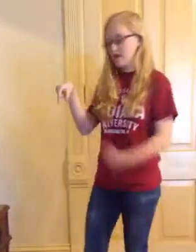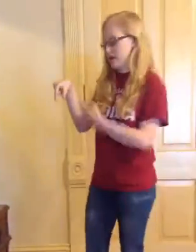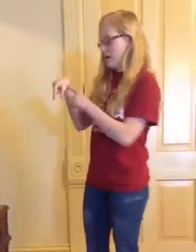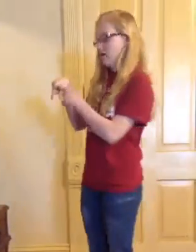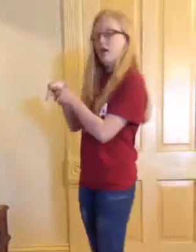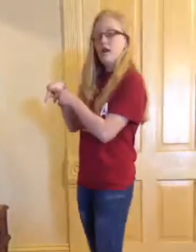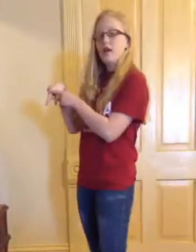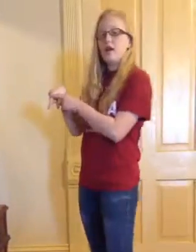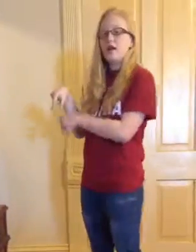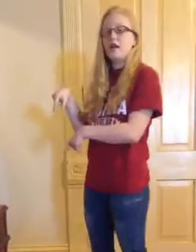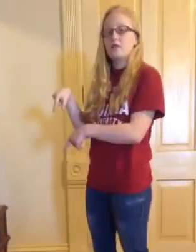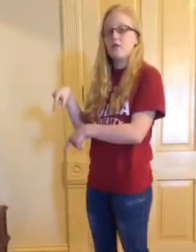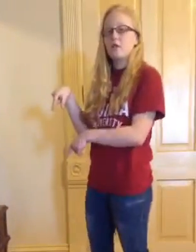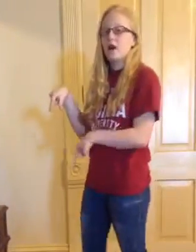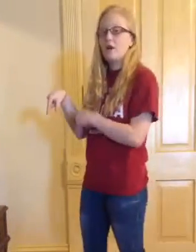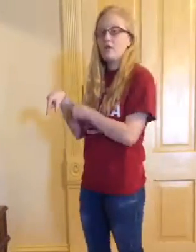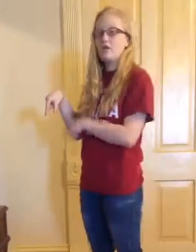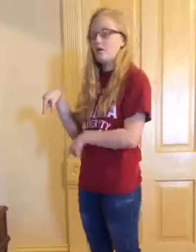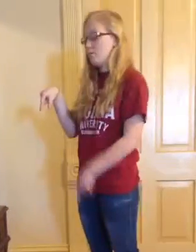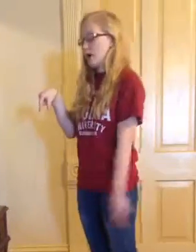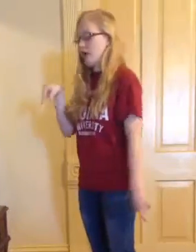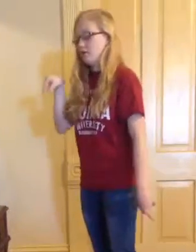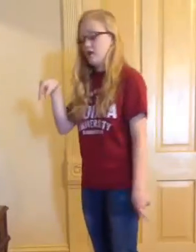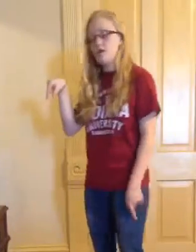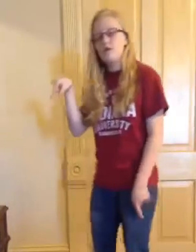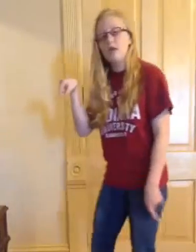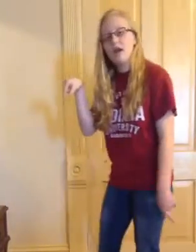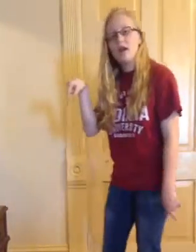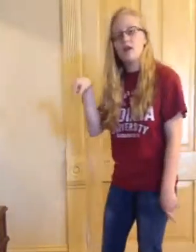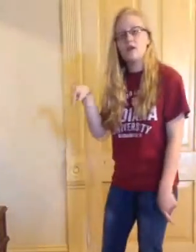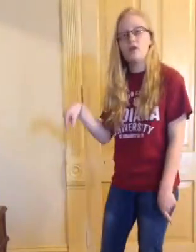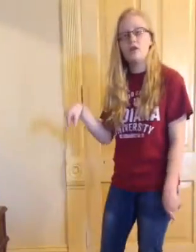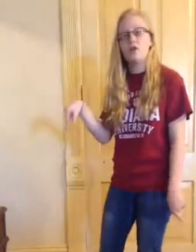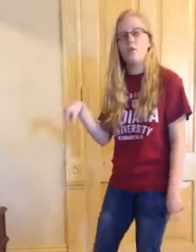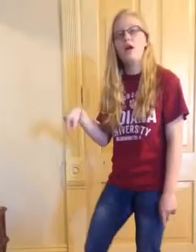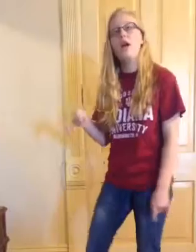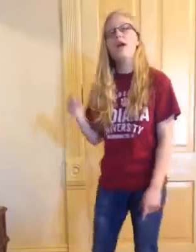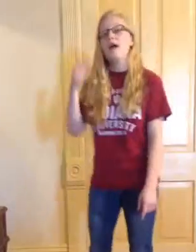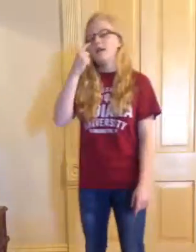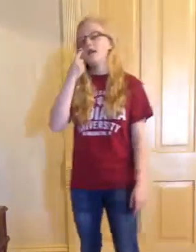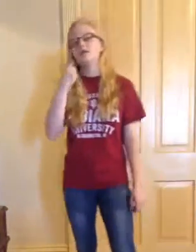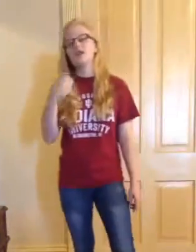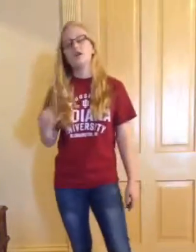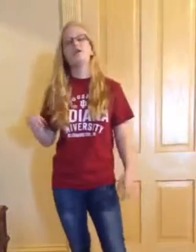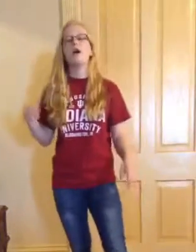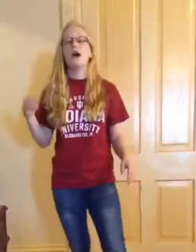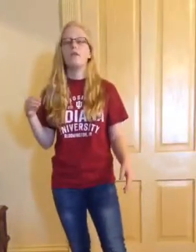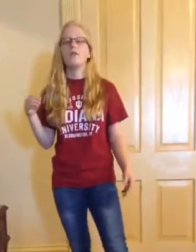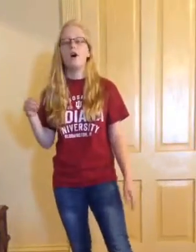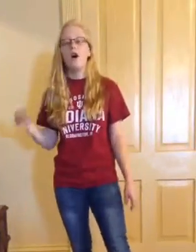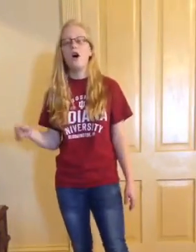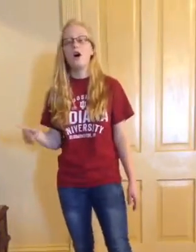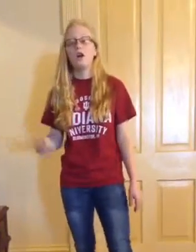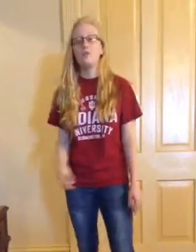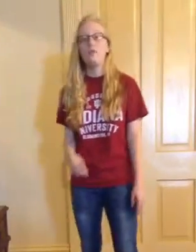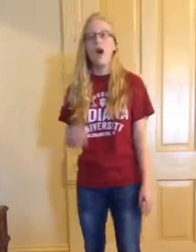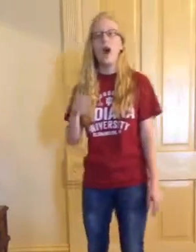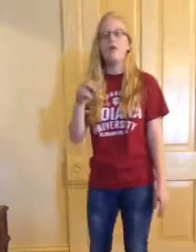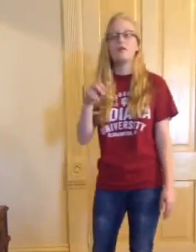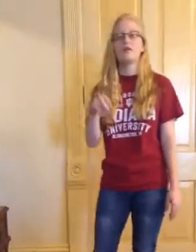The index finger out and your thumb out. You get Q. Next, you have R. R is just